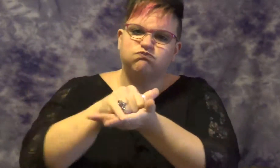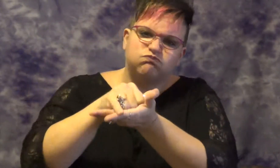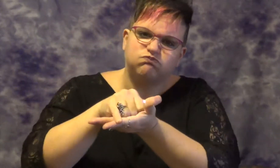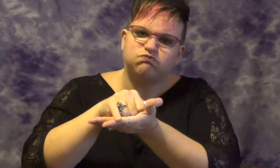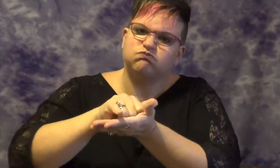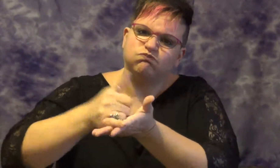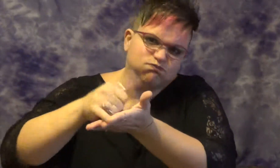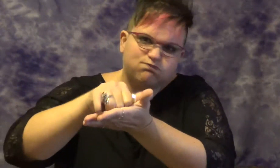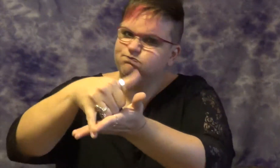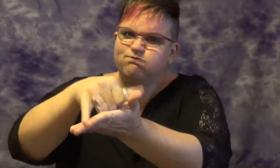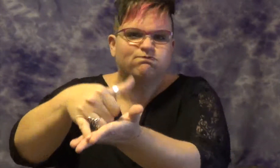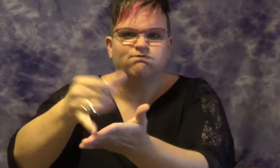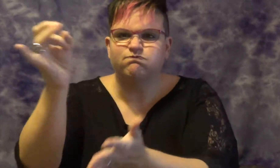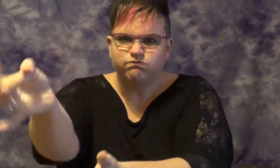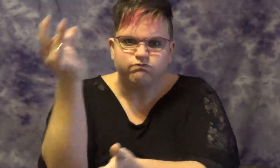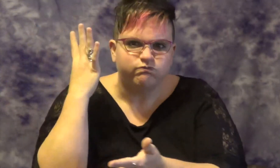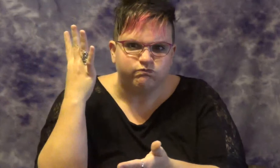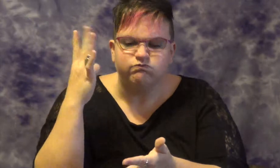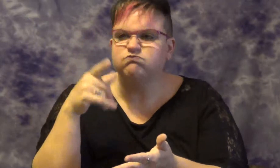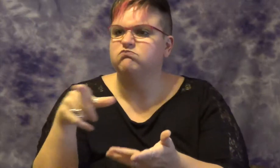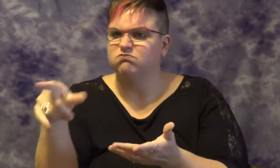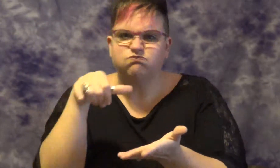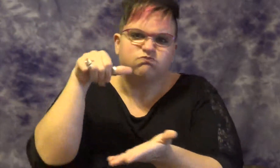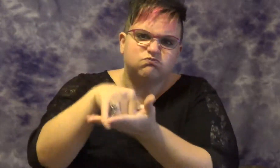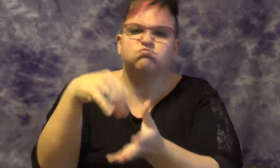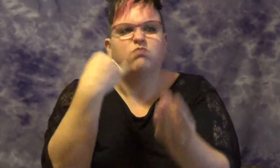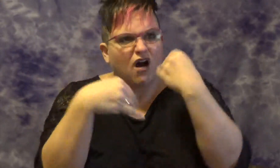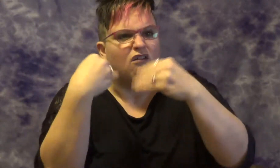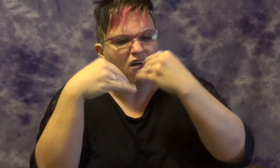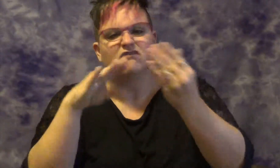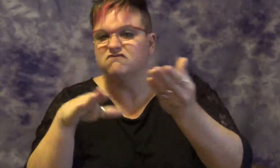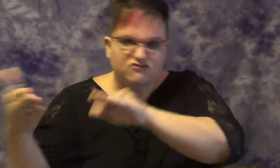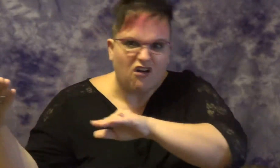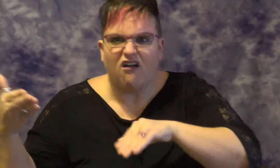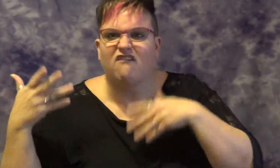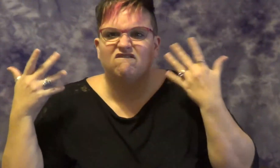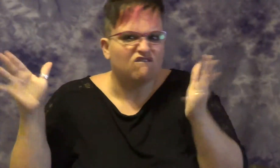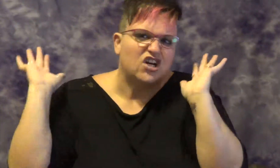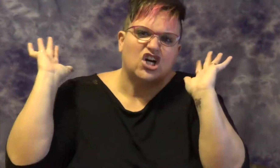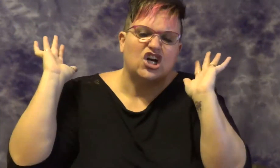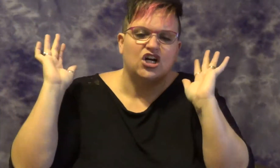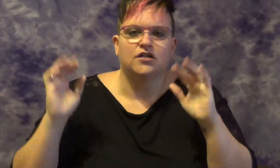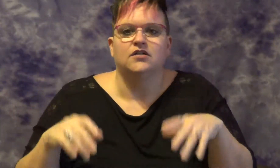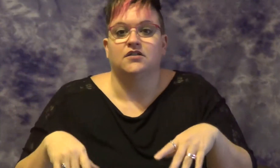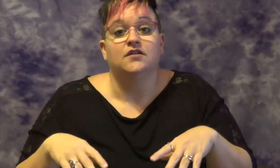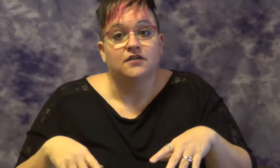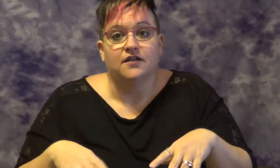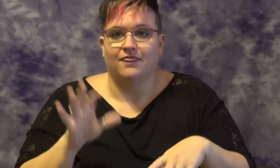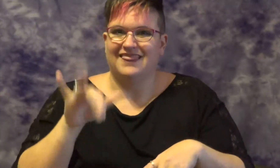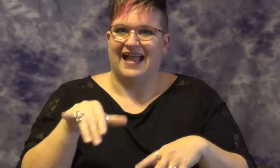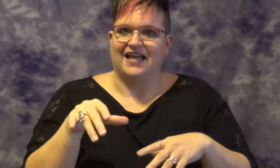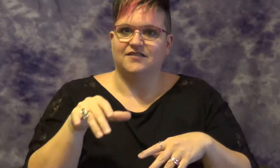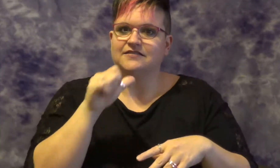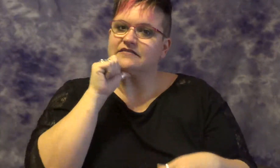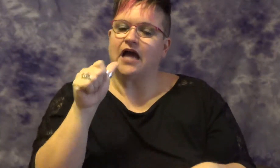that person is fat, extremely fat, and they ate a lot and died. That's who they are.